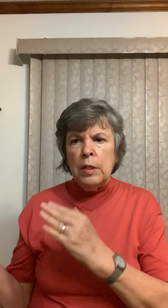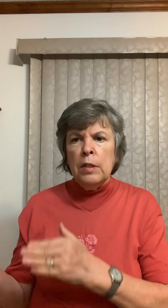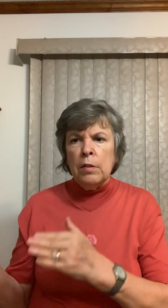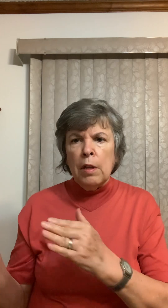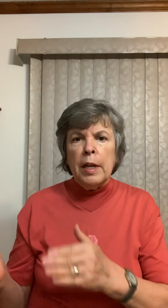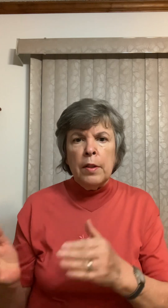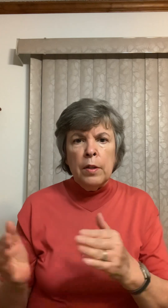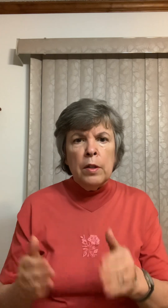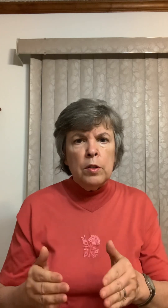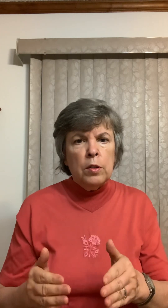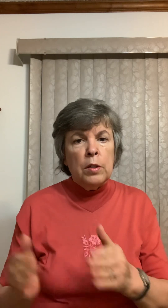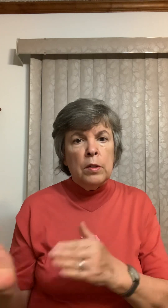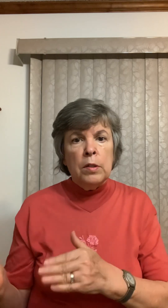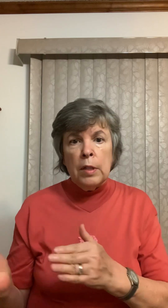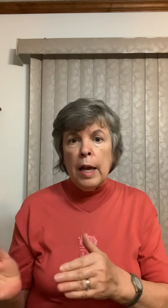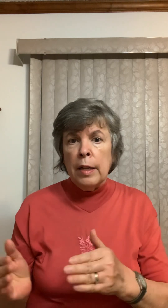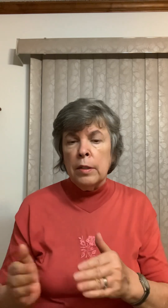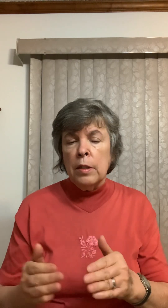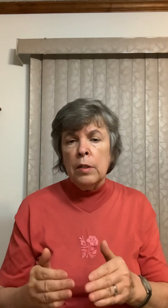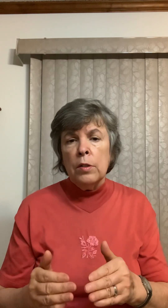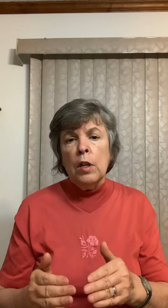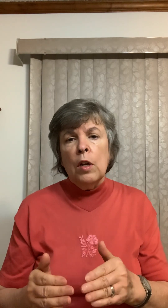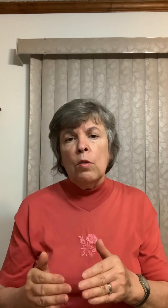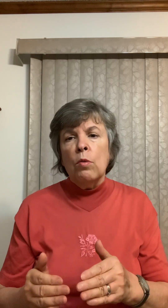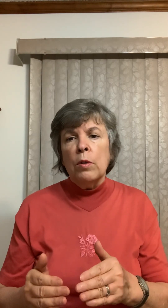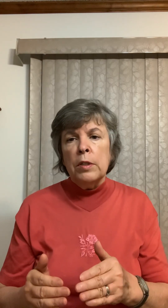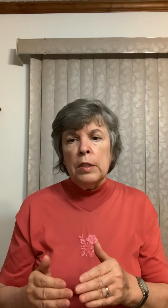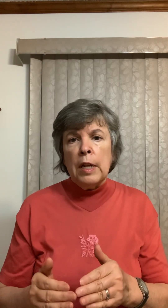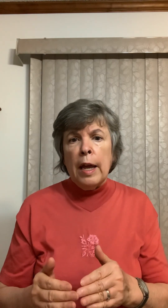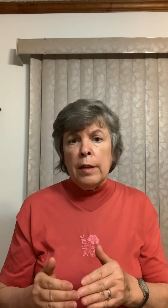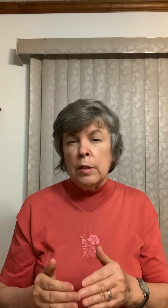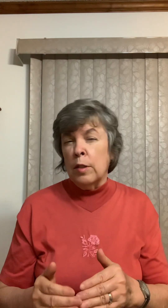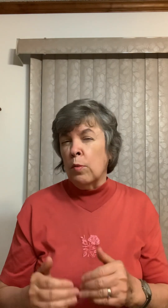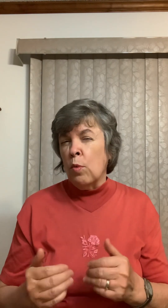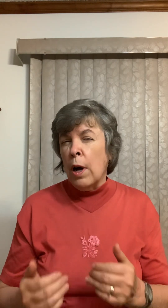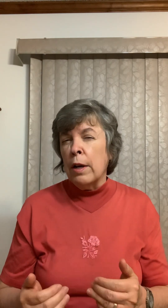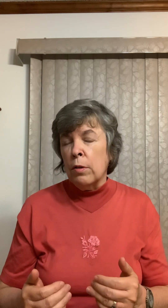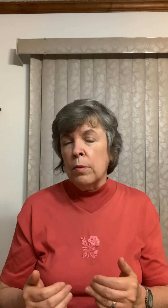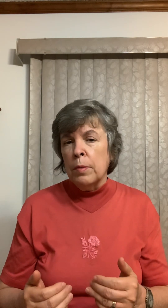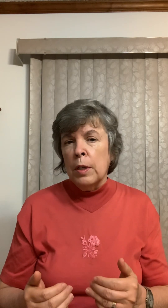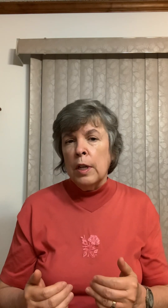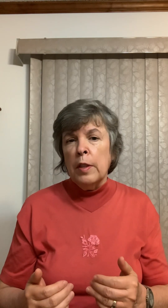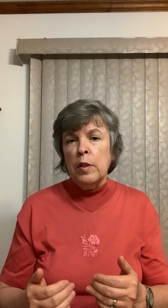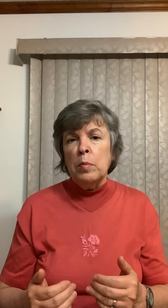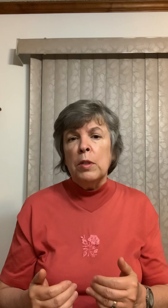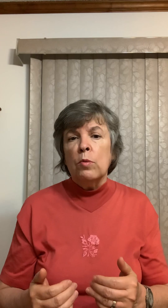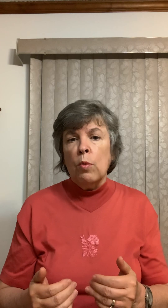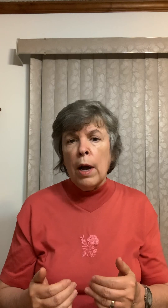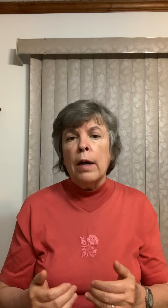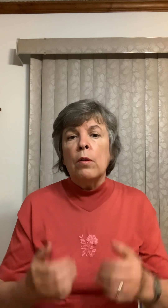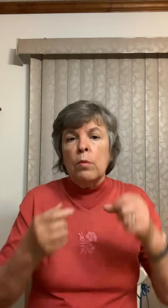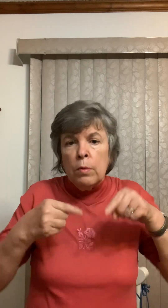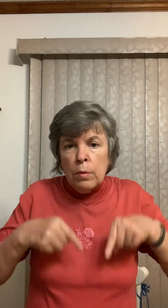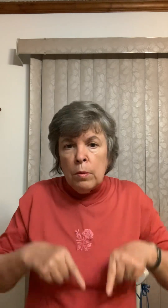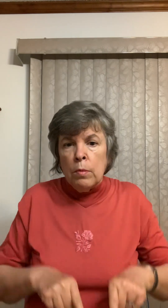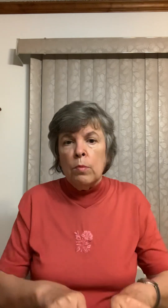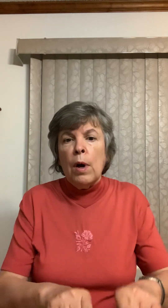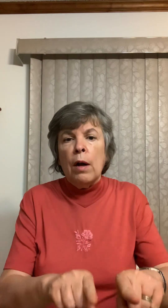is like this is as this, or is it as in while? And this means while